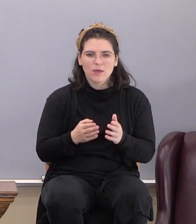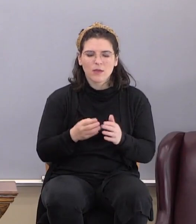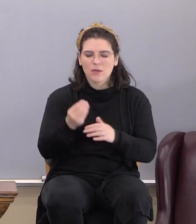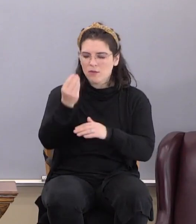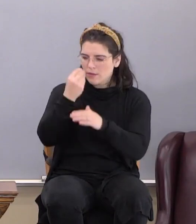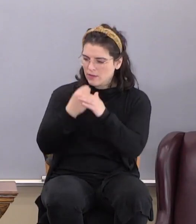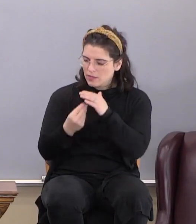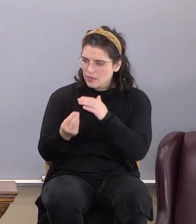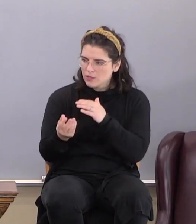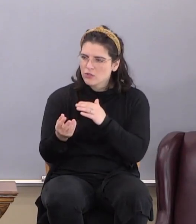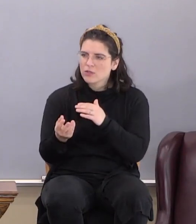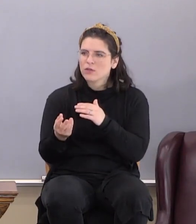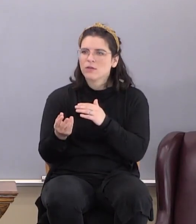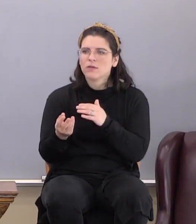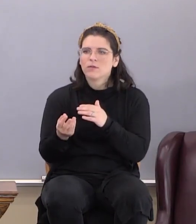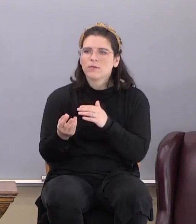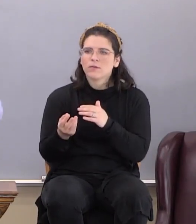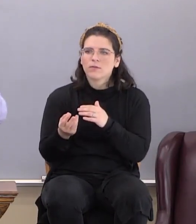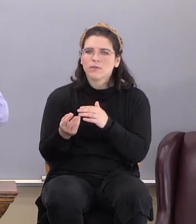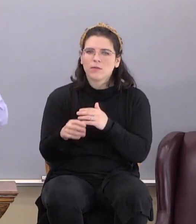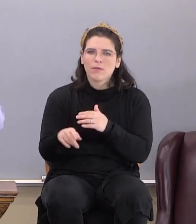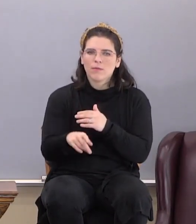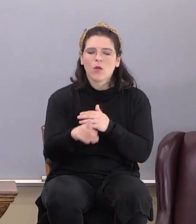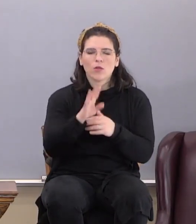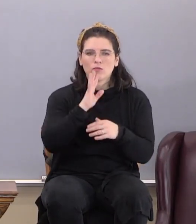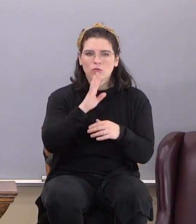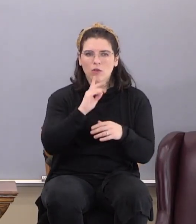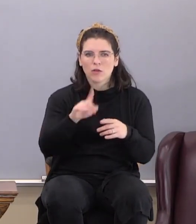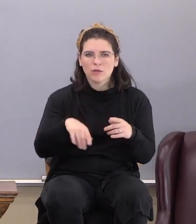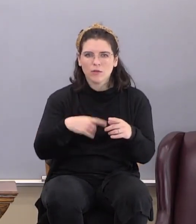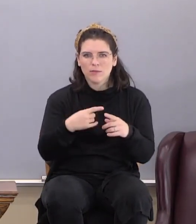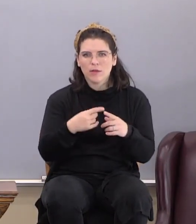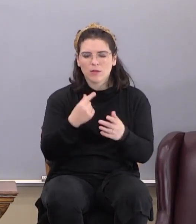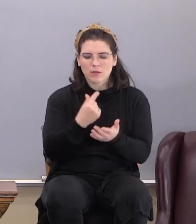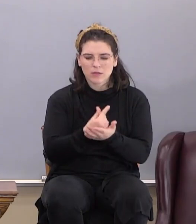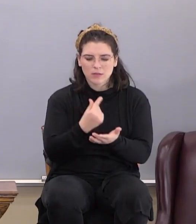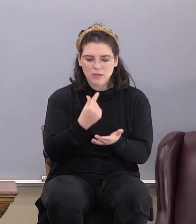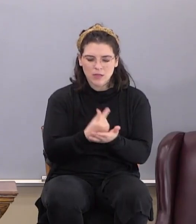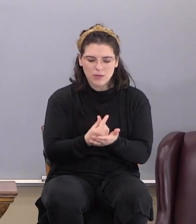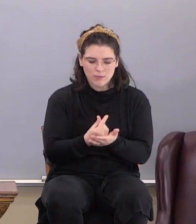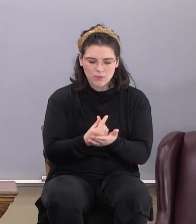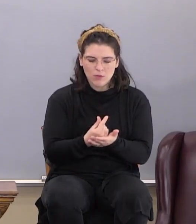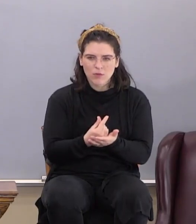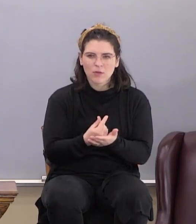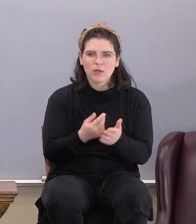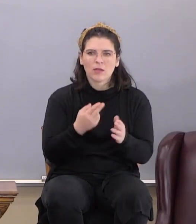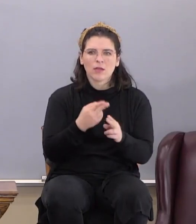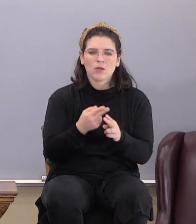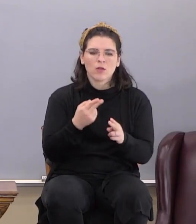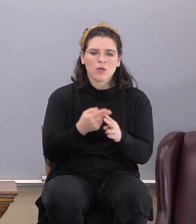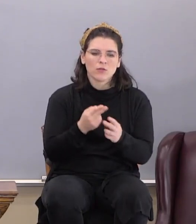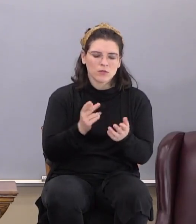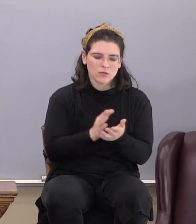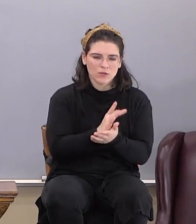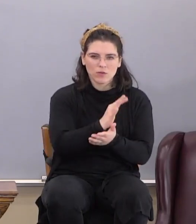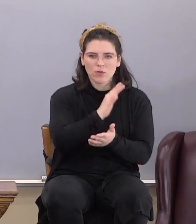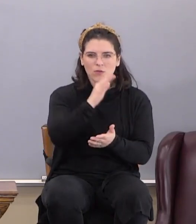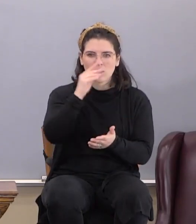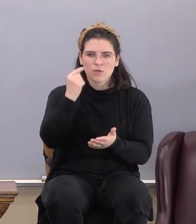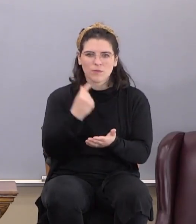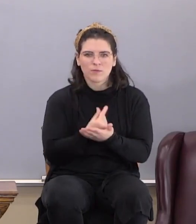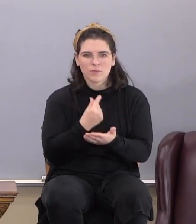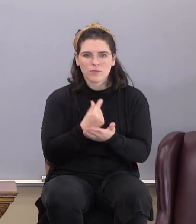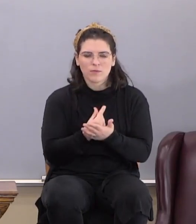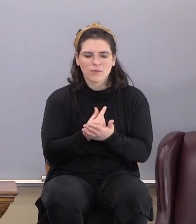revelation. And Paul, he talks about this gospel. He calls it the glorious. Why does he call